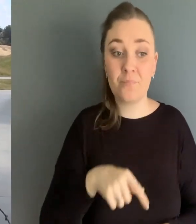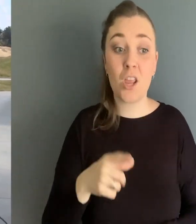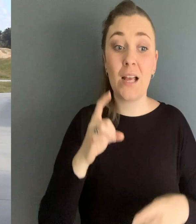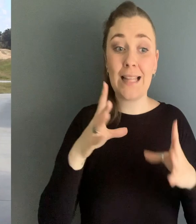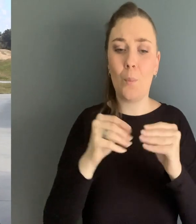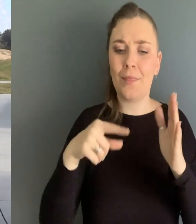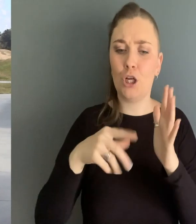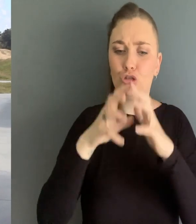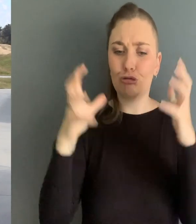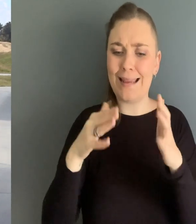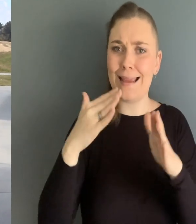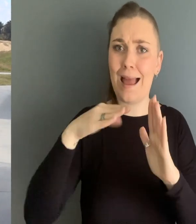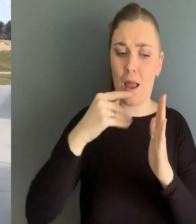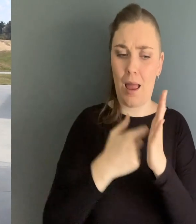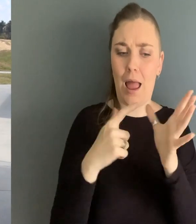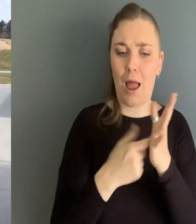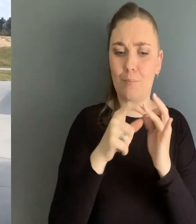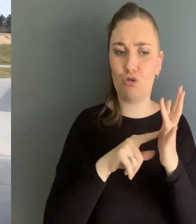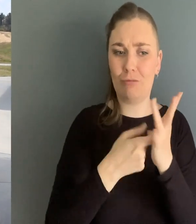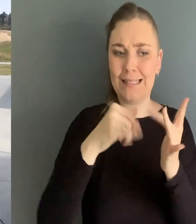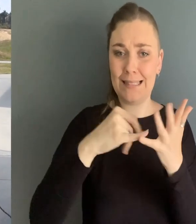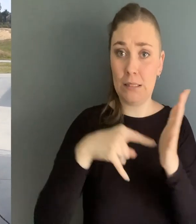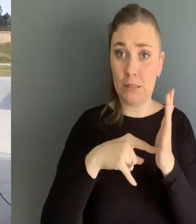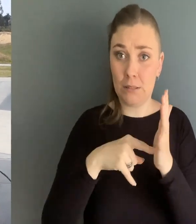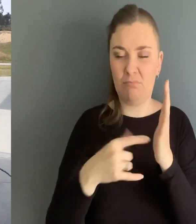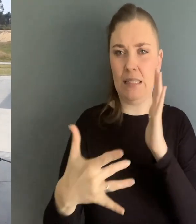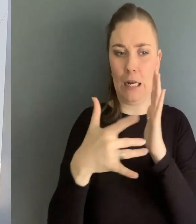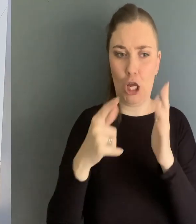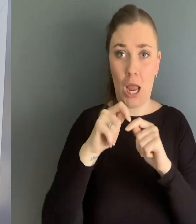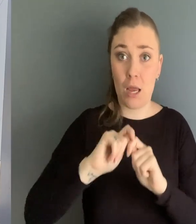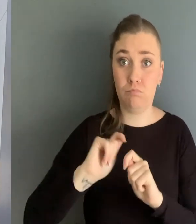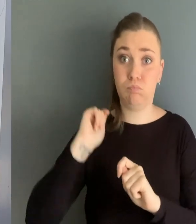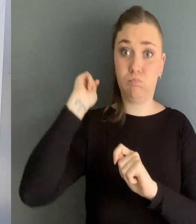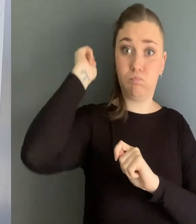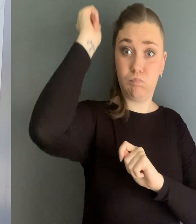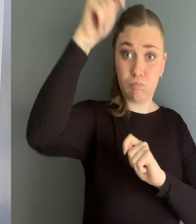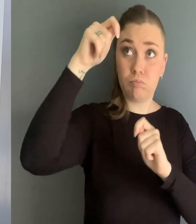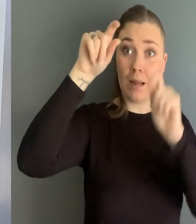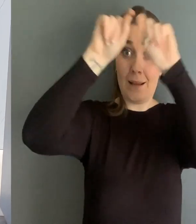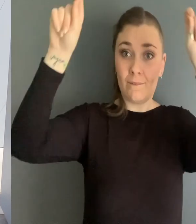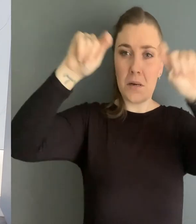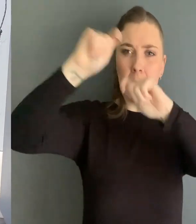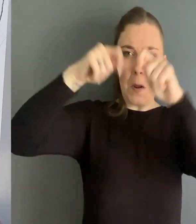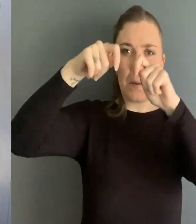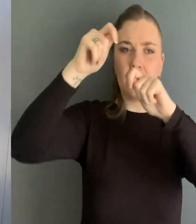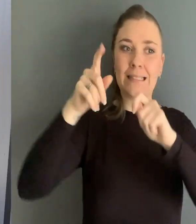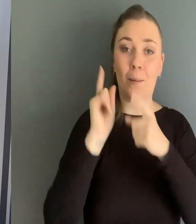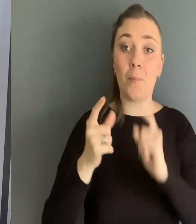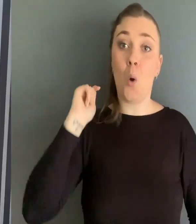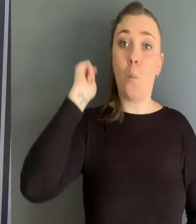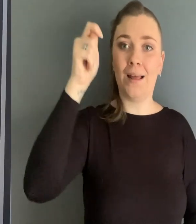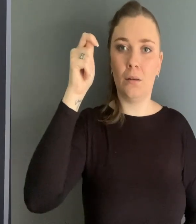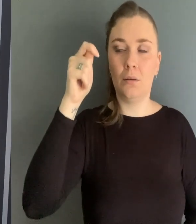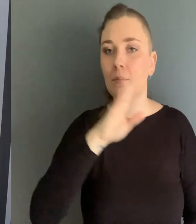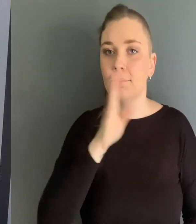with the tree arborist technique and use a carabiner to wait the end of some thin line i throw the line over the bar this sometimes takes multiple attempts